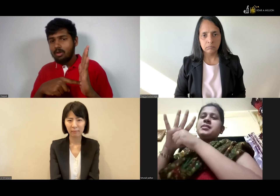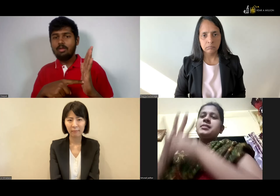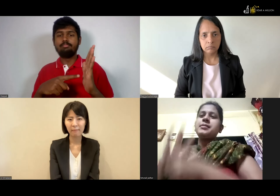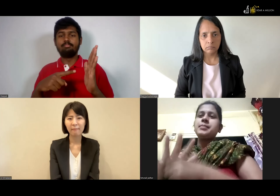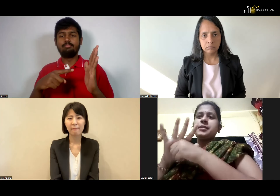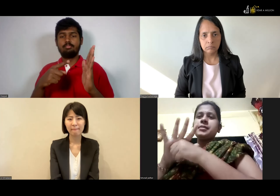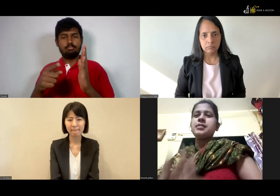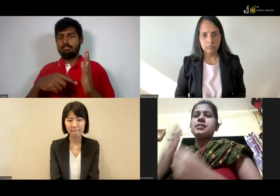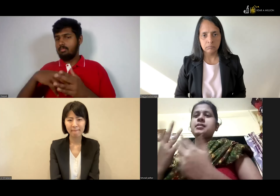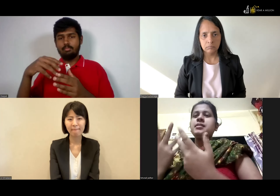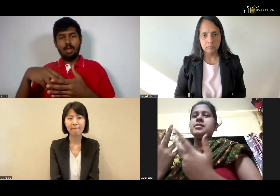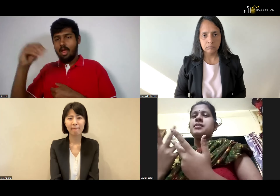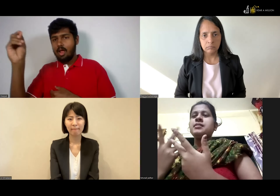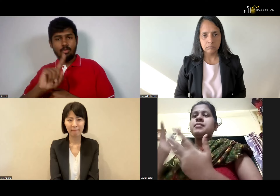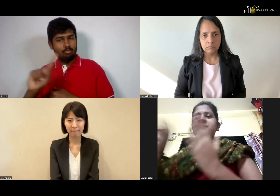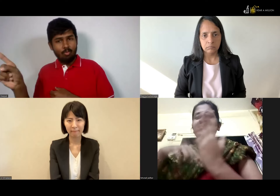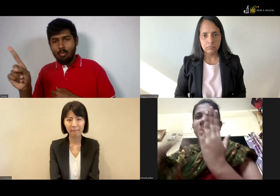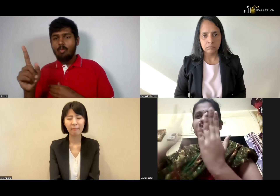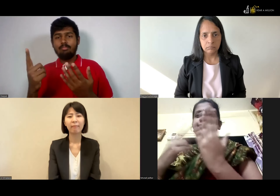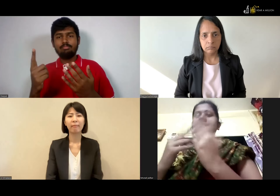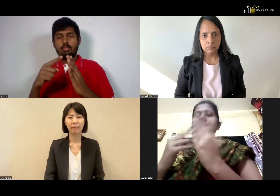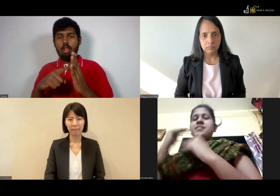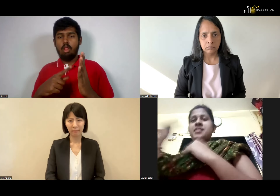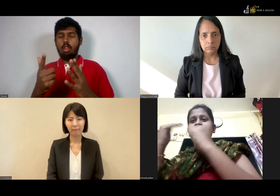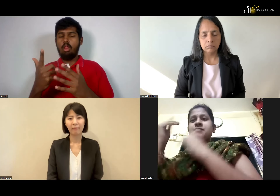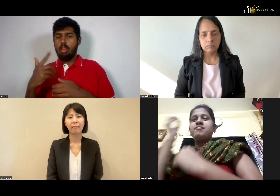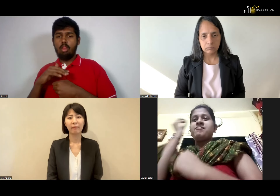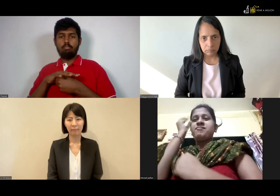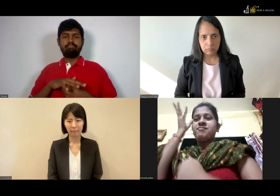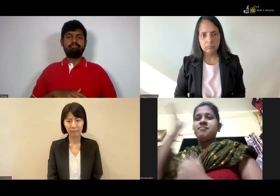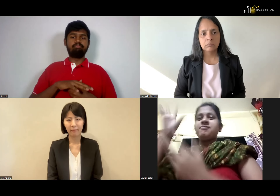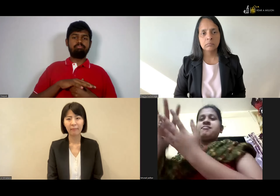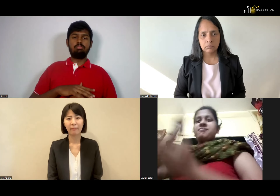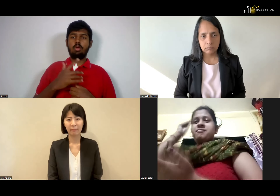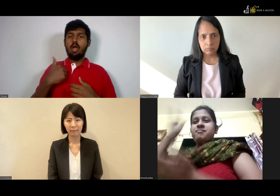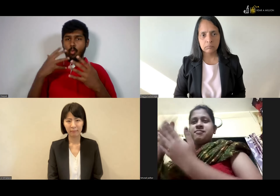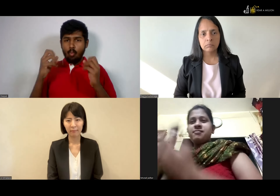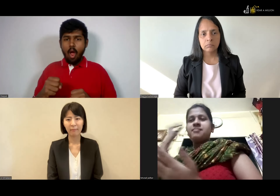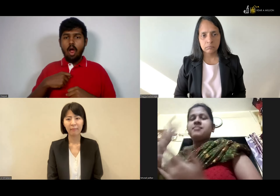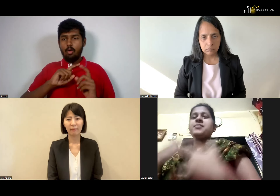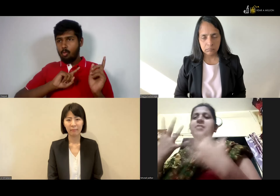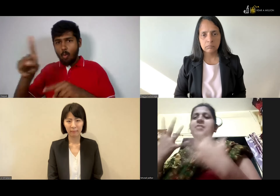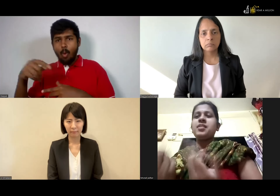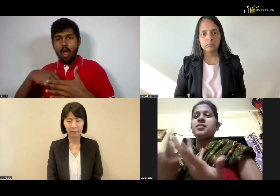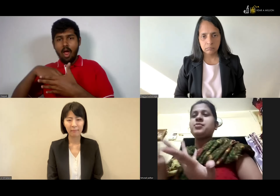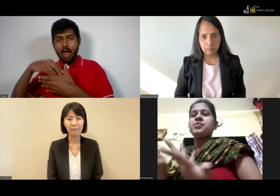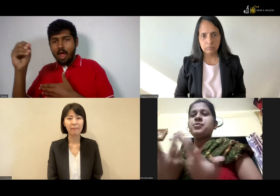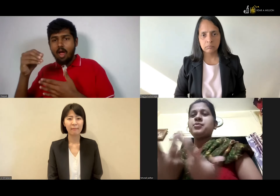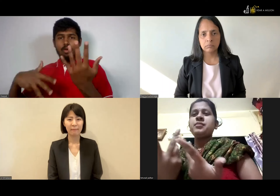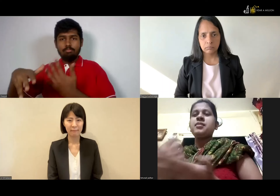and I'm not allowed to step out of the house that much. I want to gain like awareness, etc.